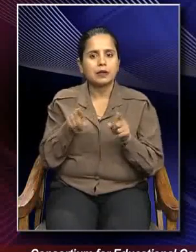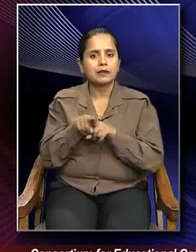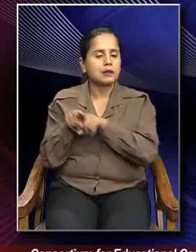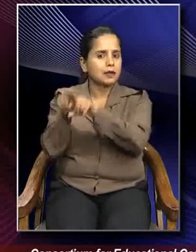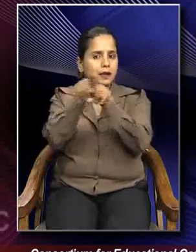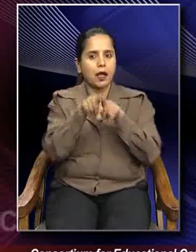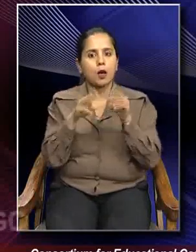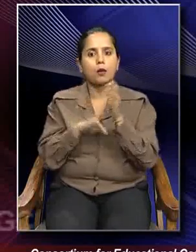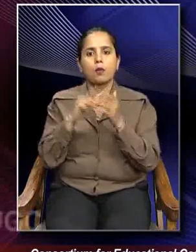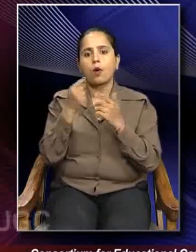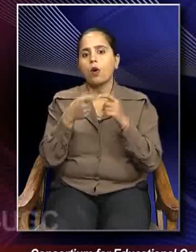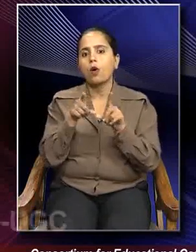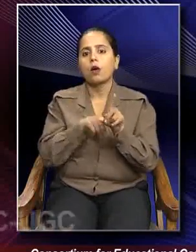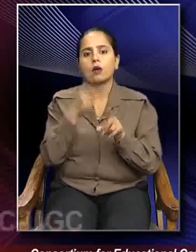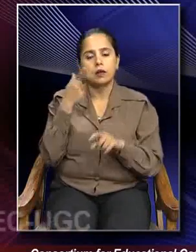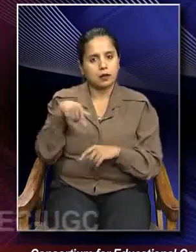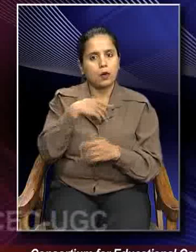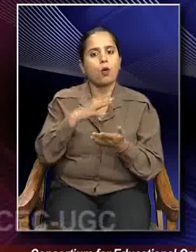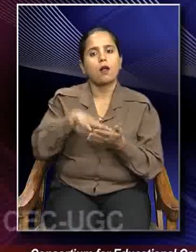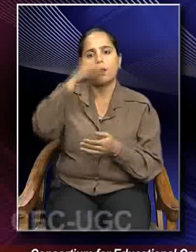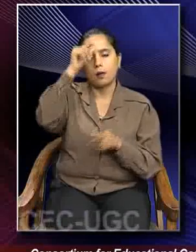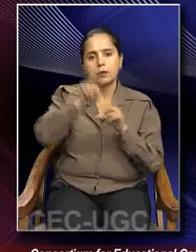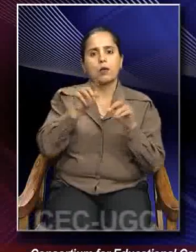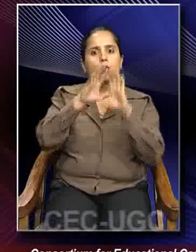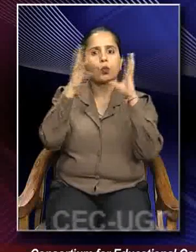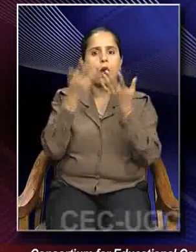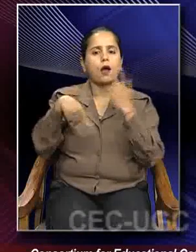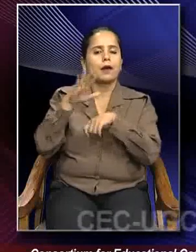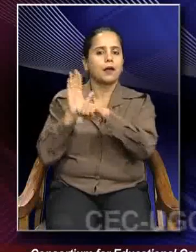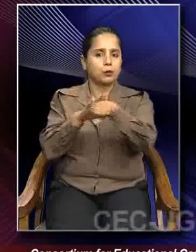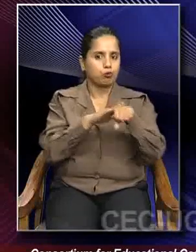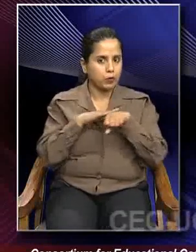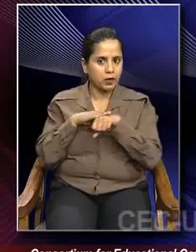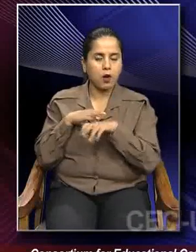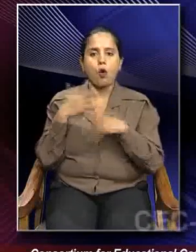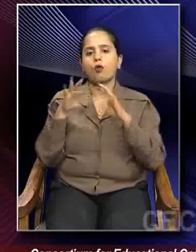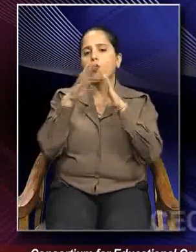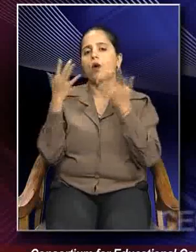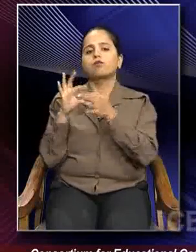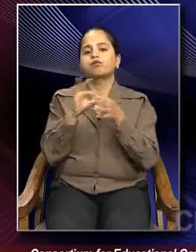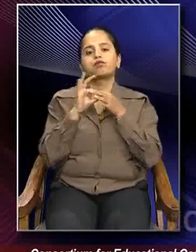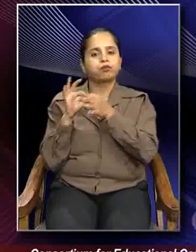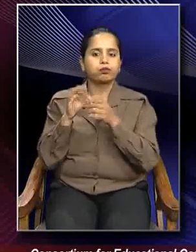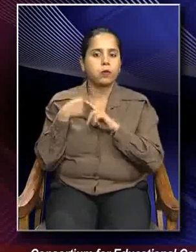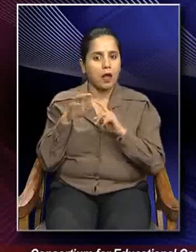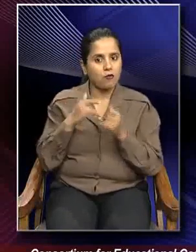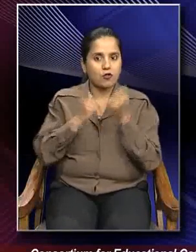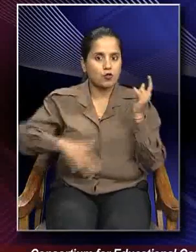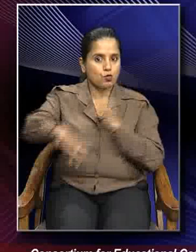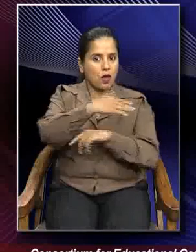morality, that is what we learn from the worldly experience or worldly relationships that we have in the